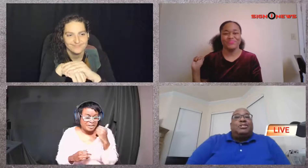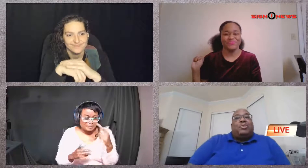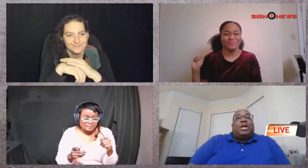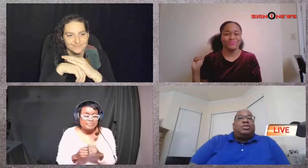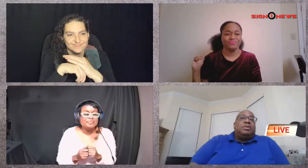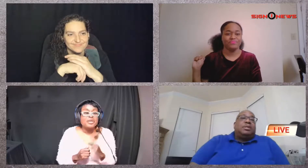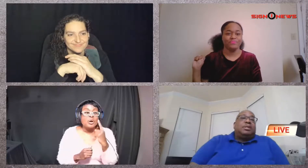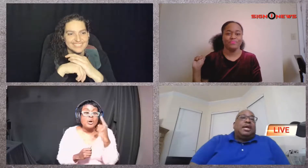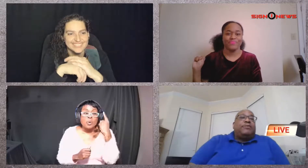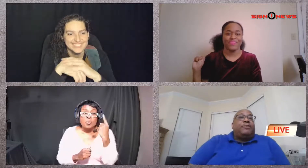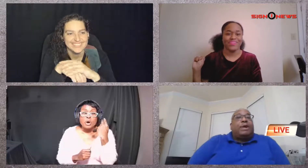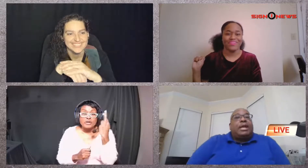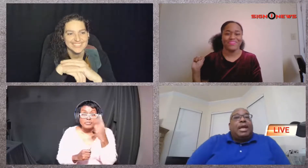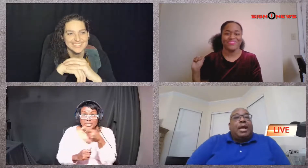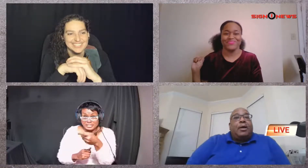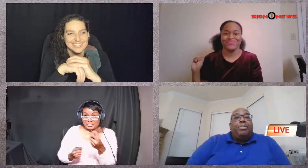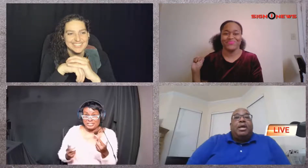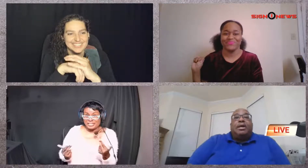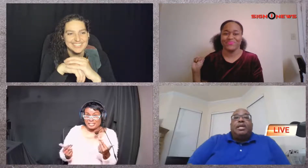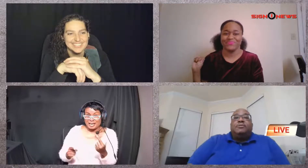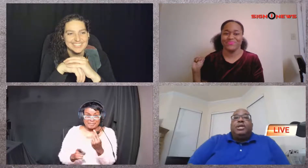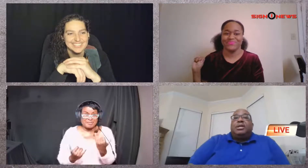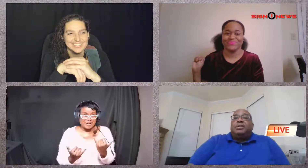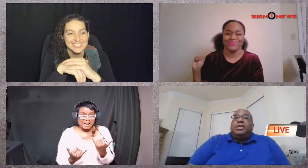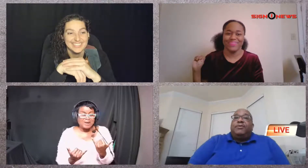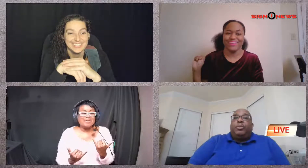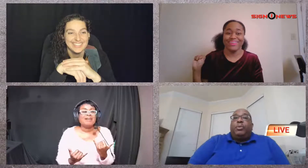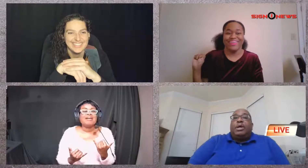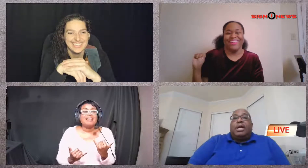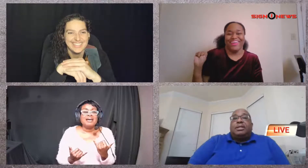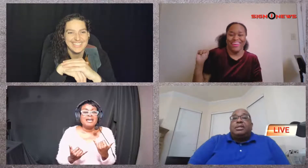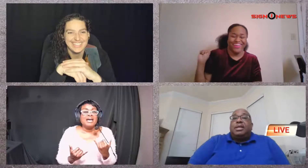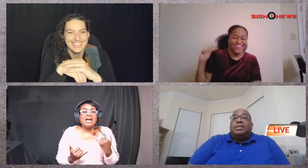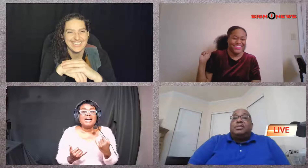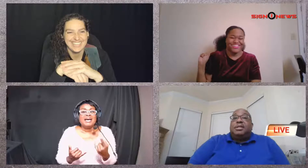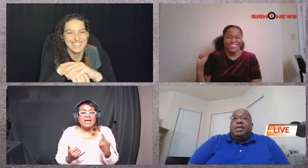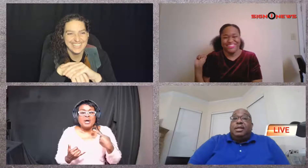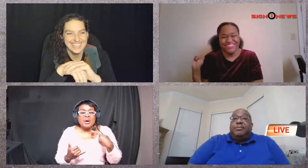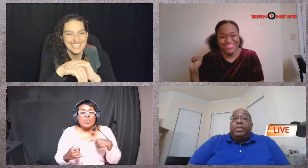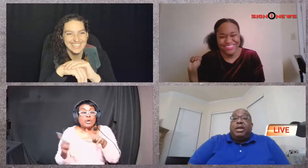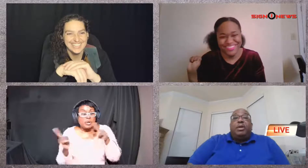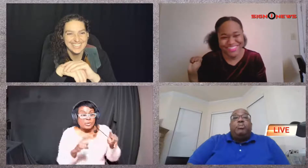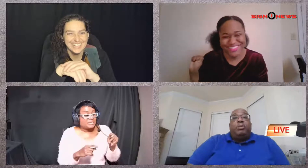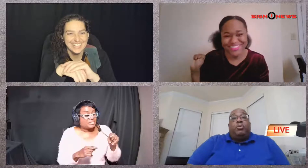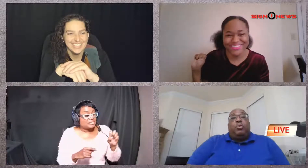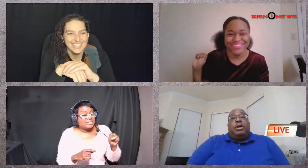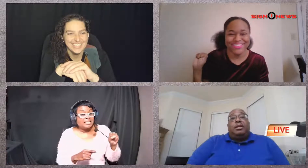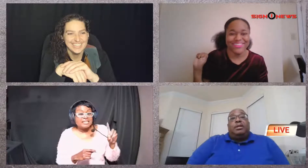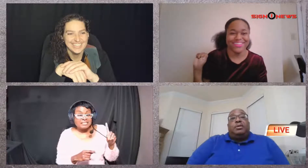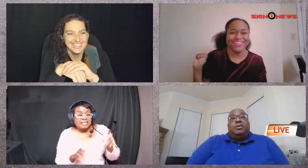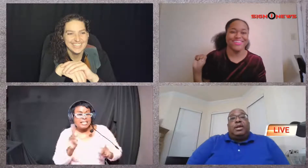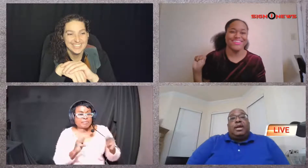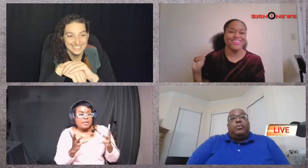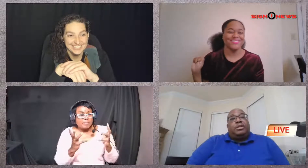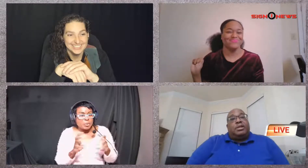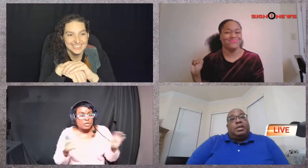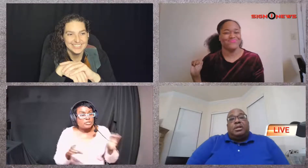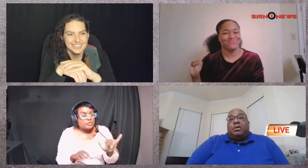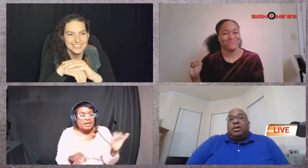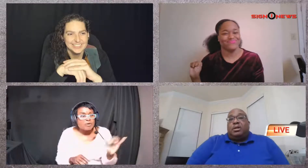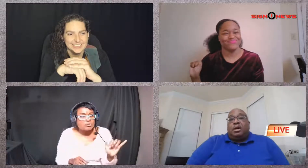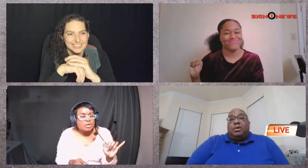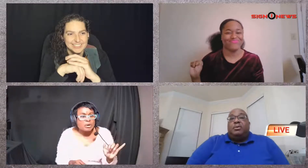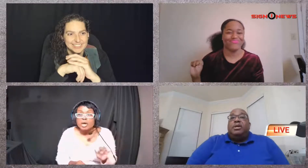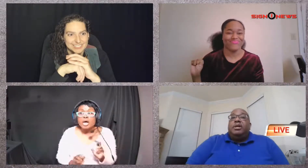of the reasons why Julia is laughing right now, is because even when we got to TSD, people wanted to do that. And we